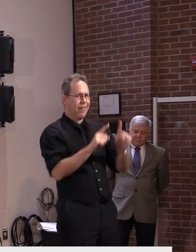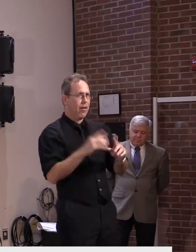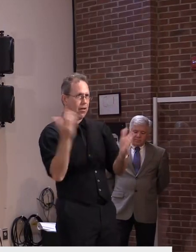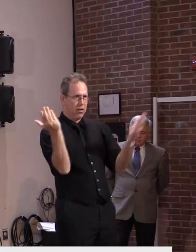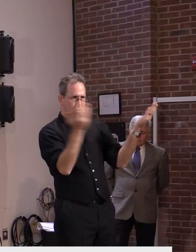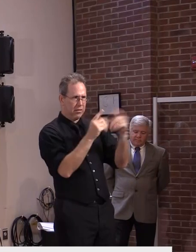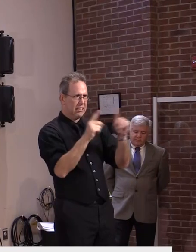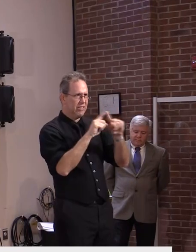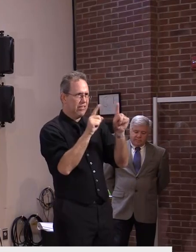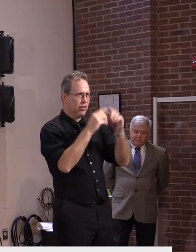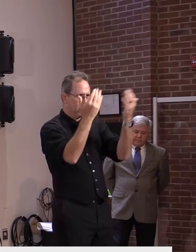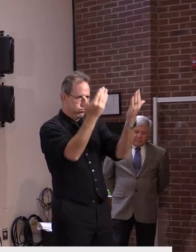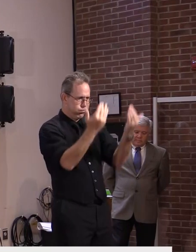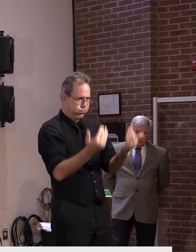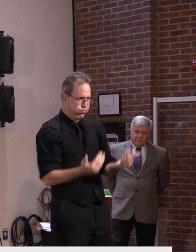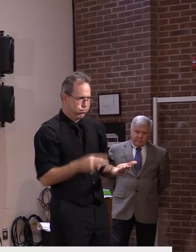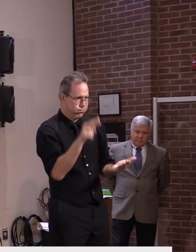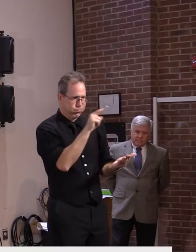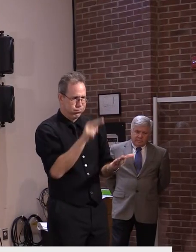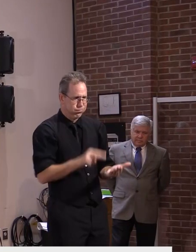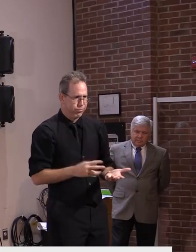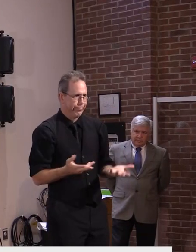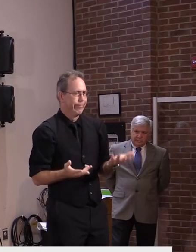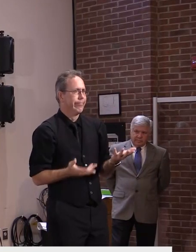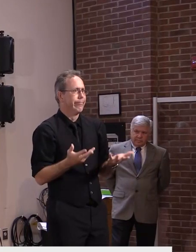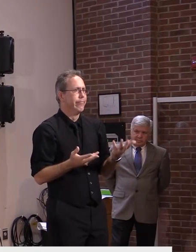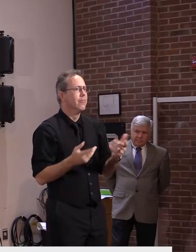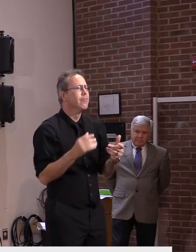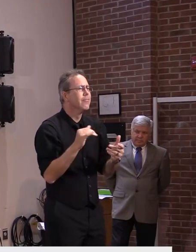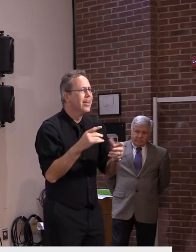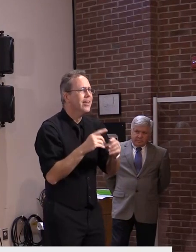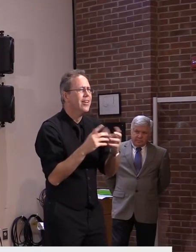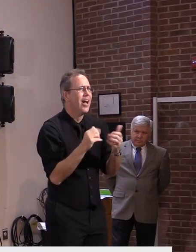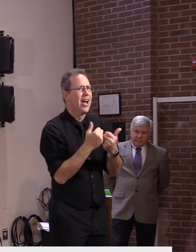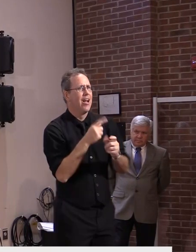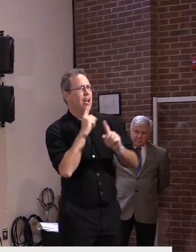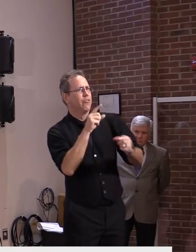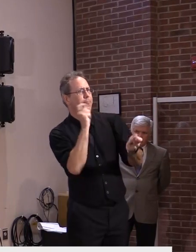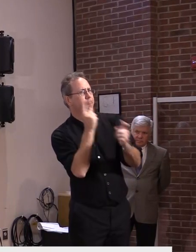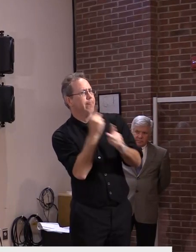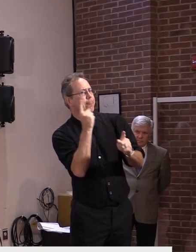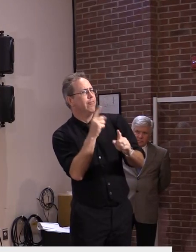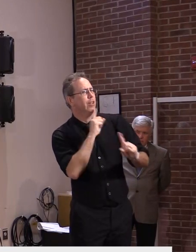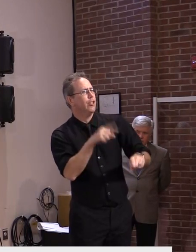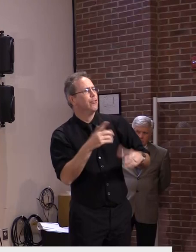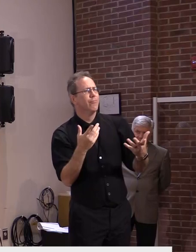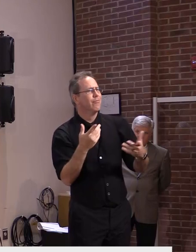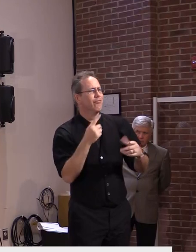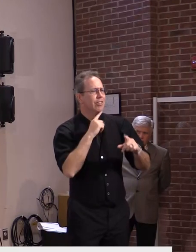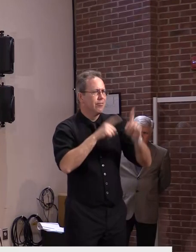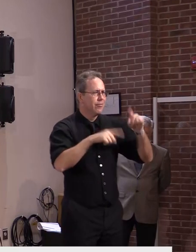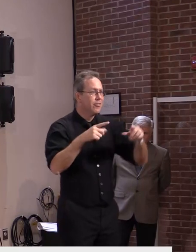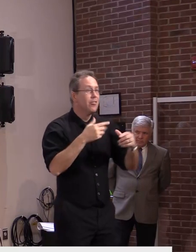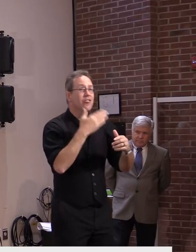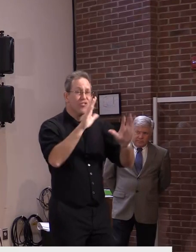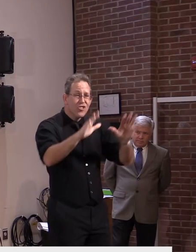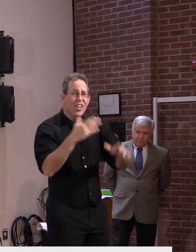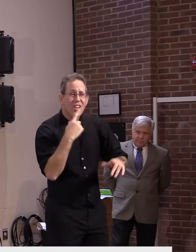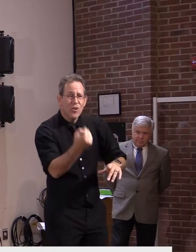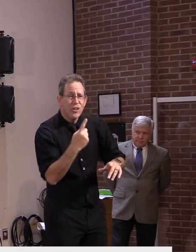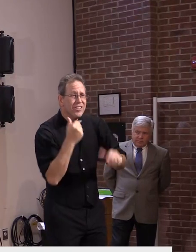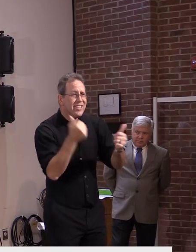the mandating or not of masks. So it's a great question to ask, very challenging to